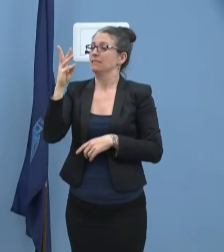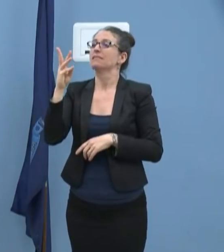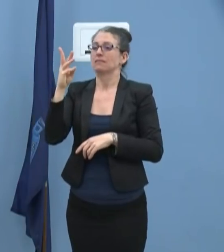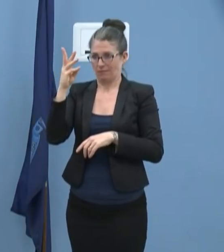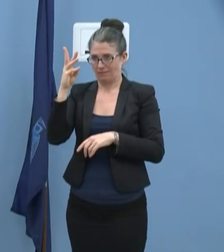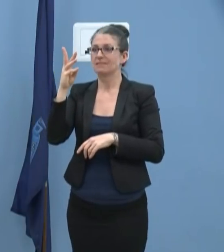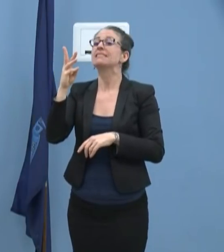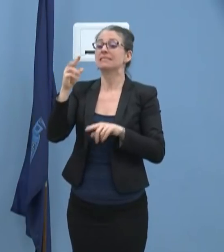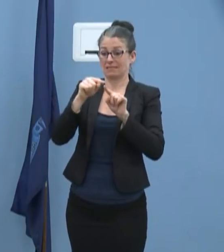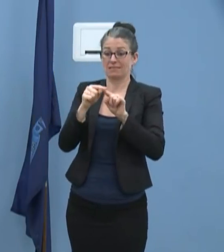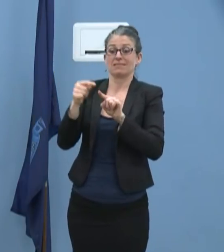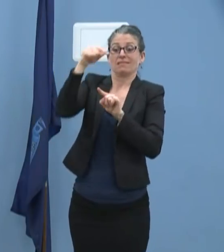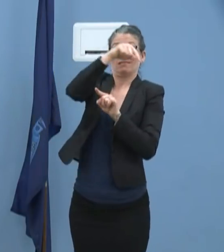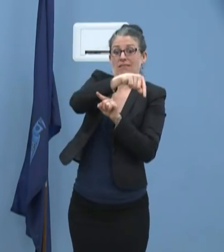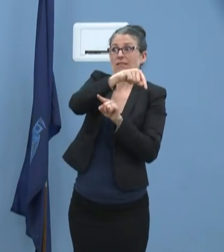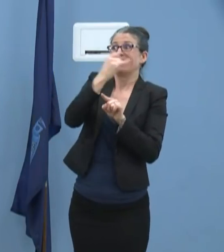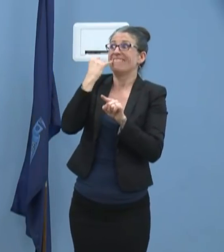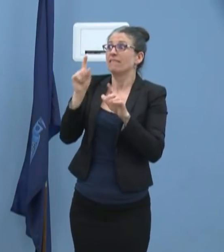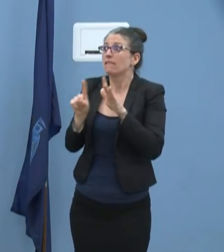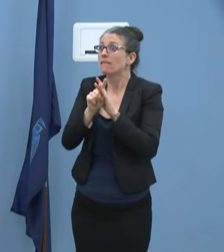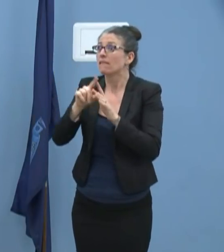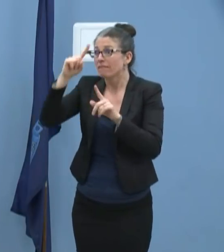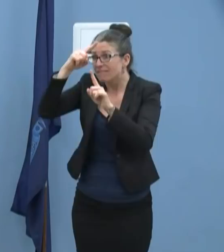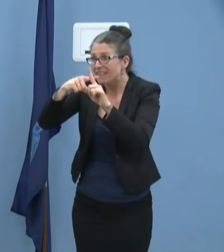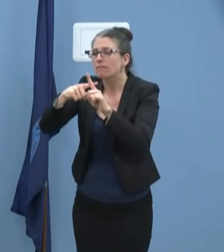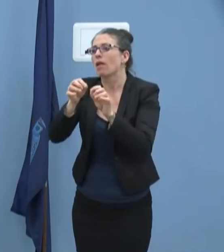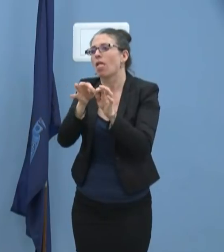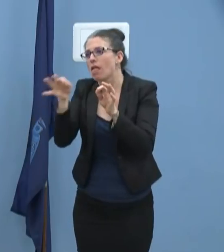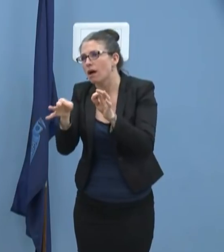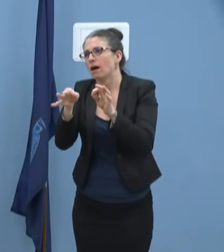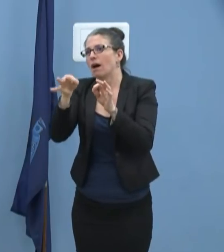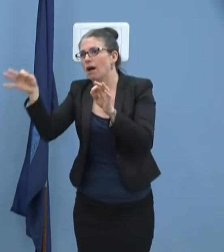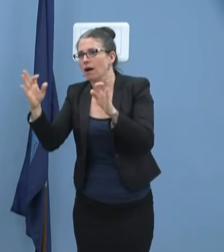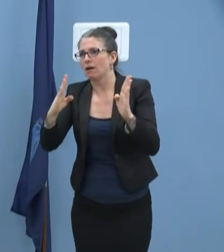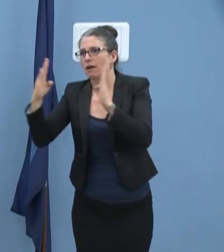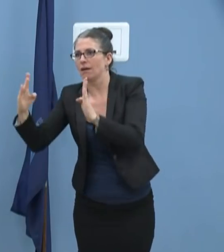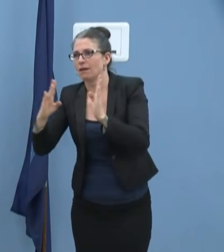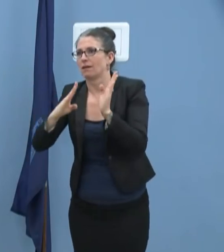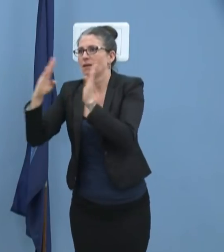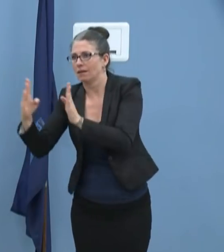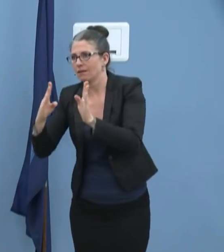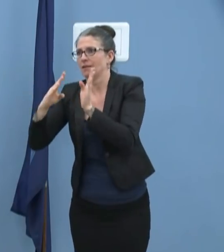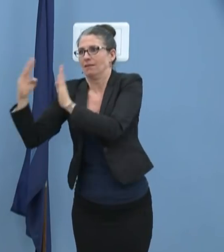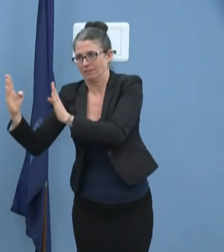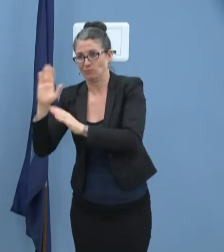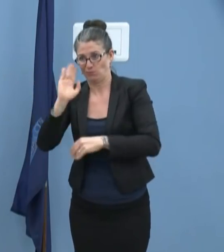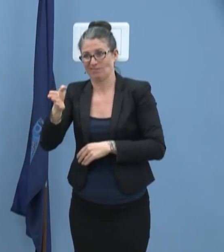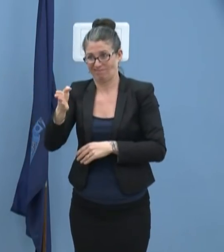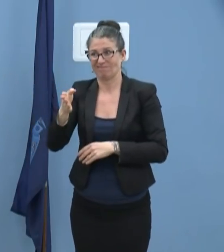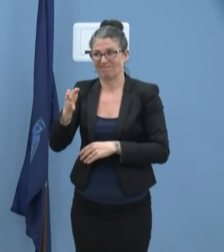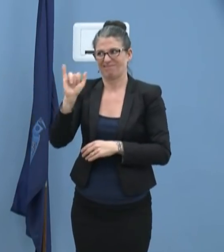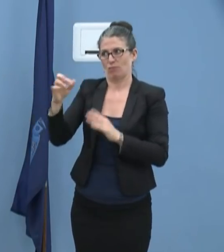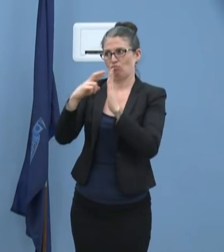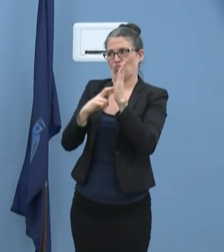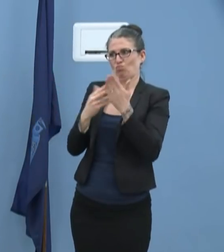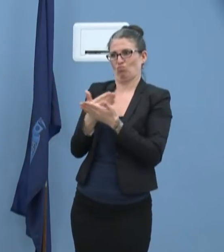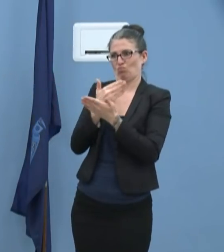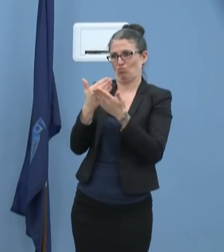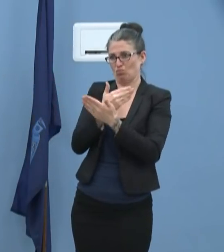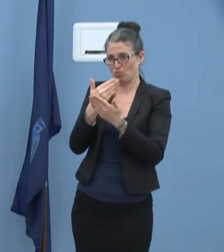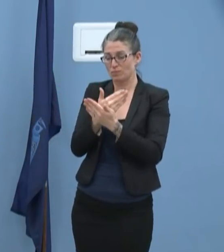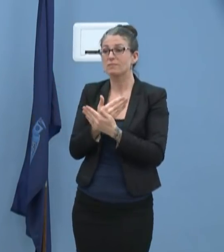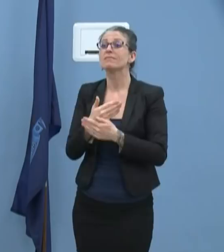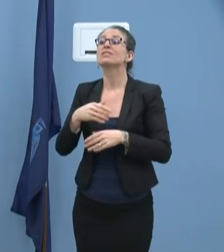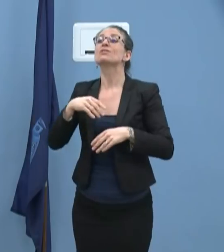unseen. On the other side, however, more data continue to reaffirm some of the initial findings that